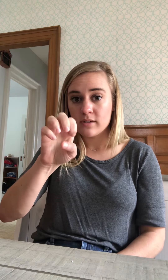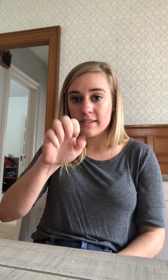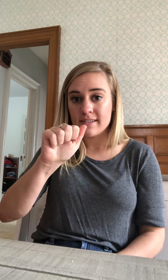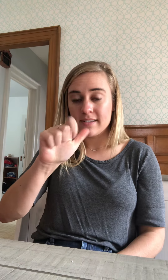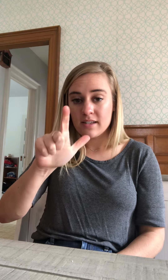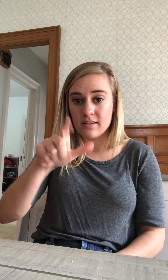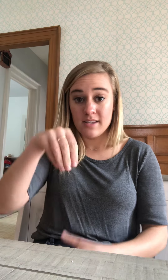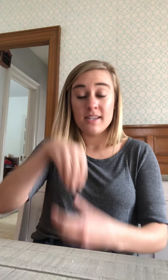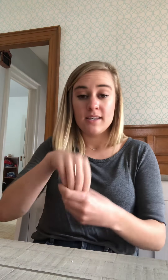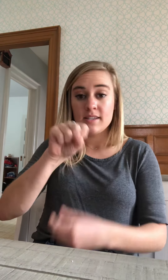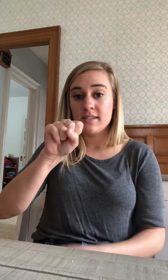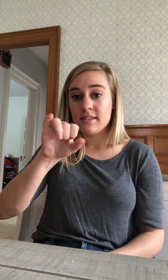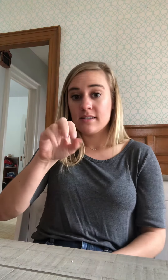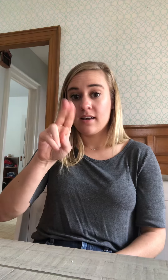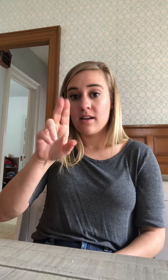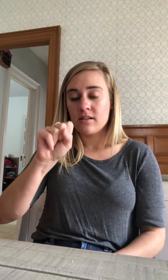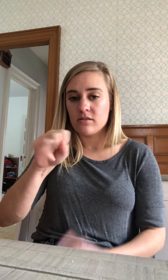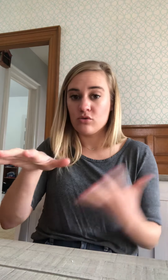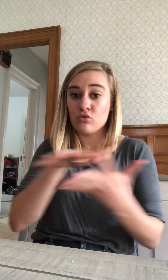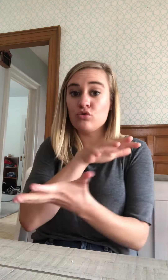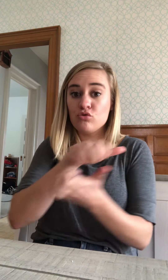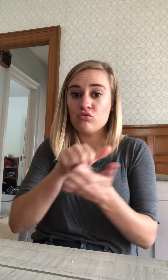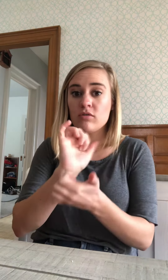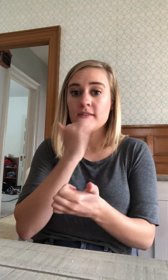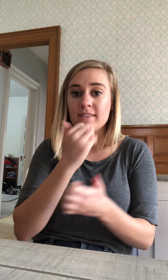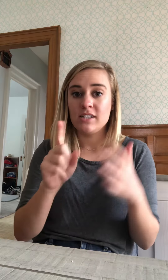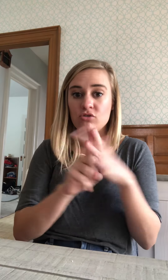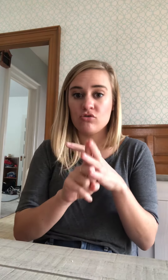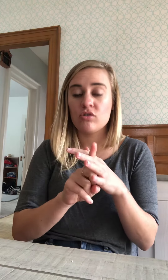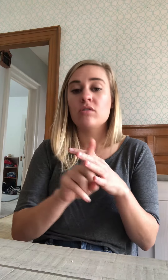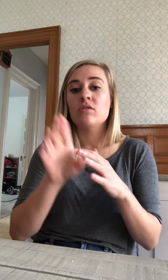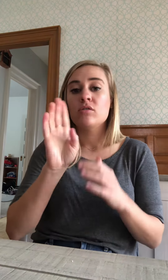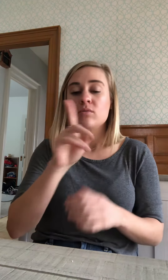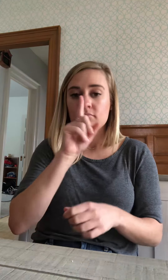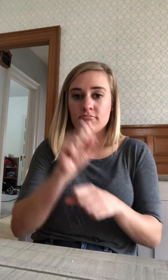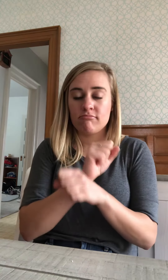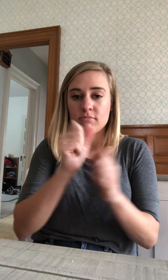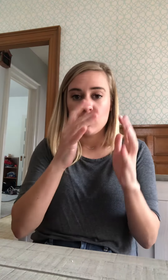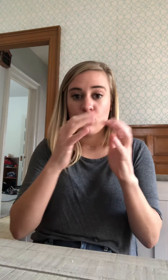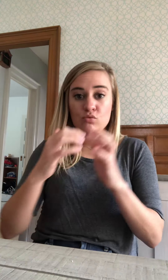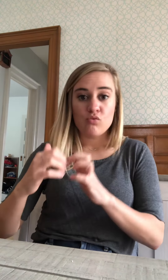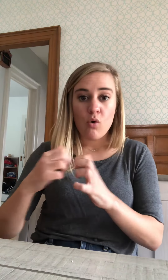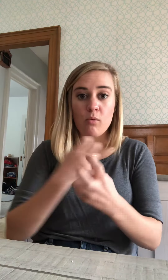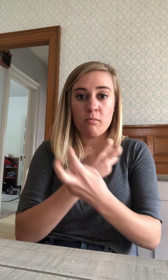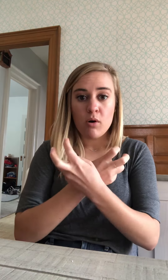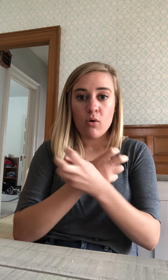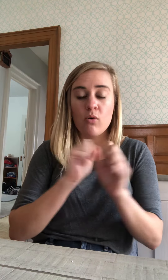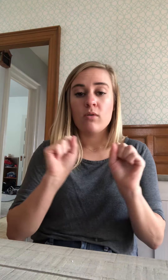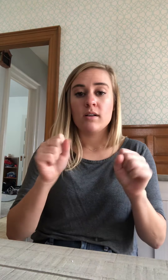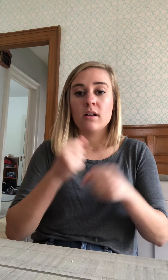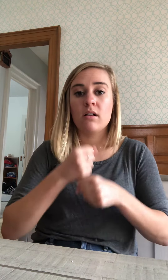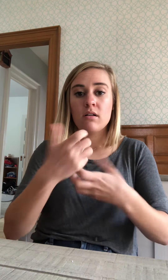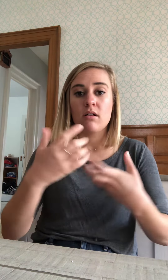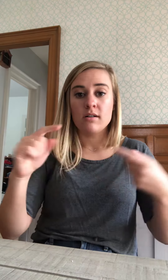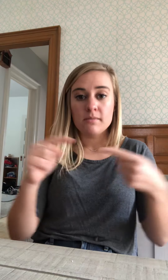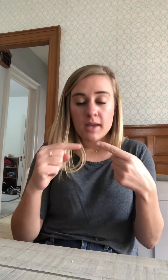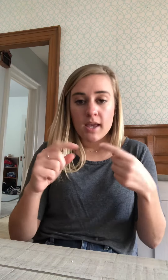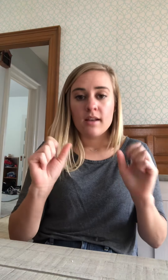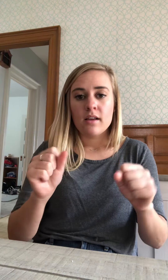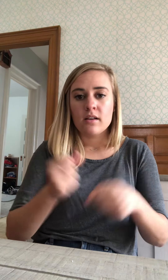sinuses are destructive lesions. So they will actually erode bone, they cause pain, and they can cause, in an area like the